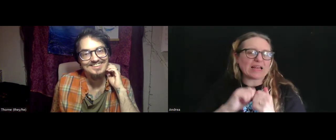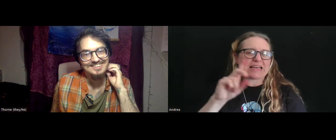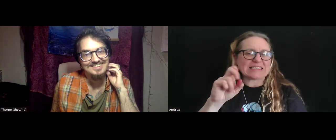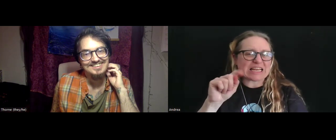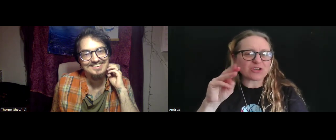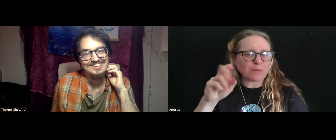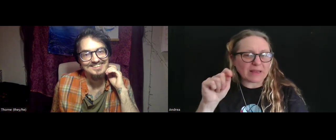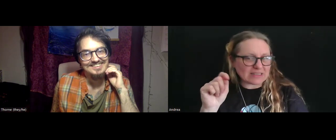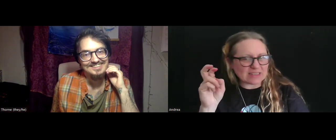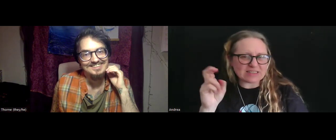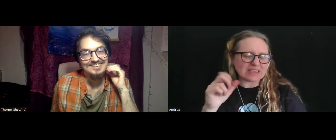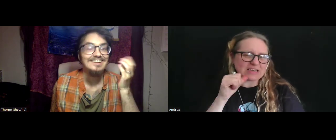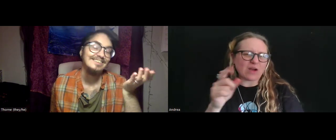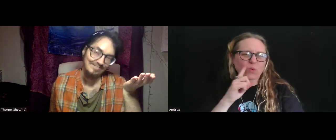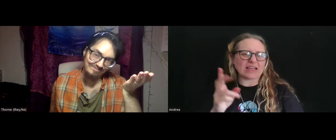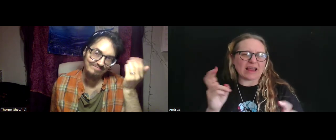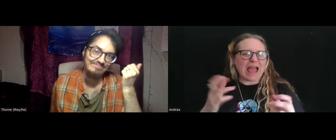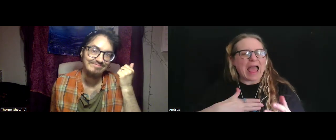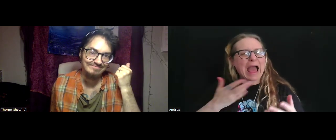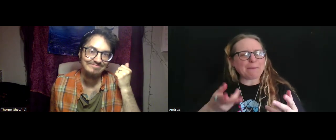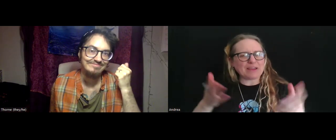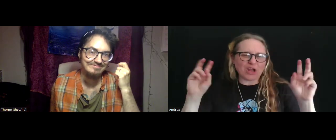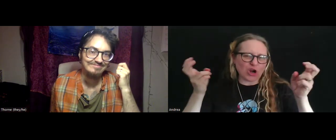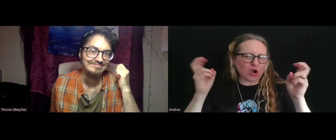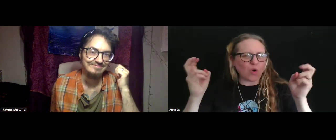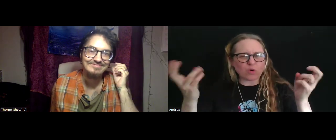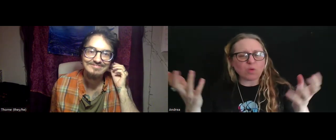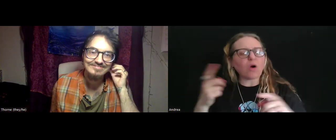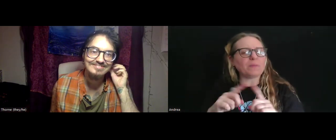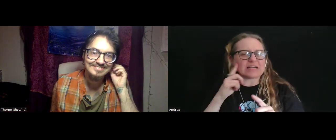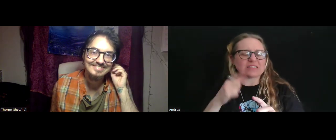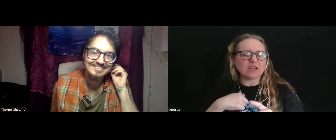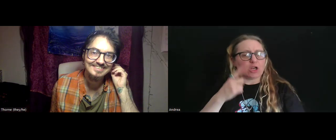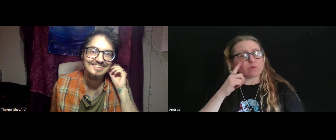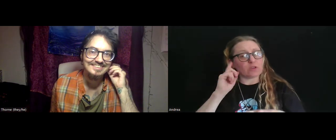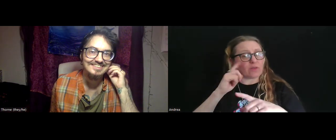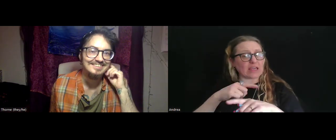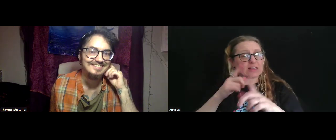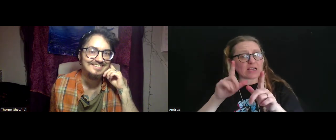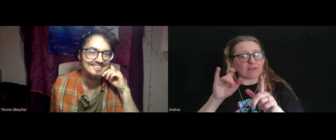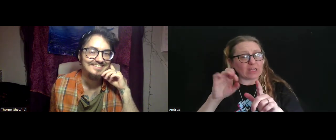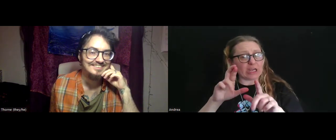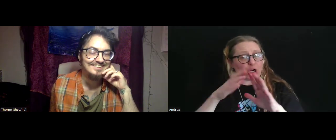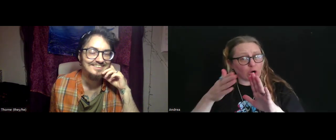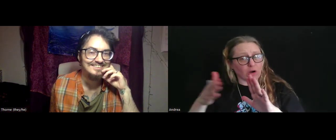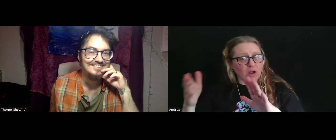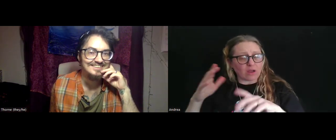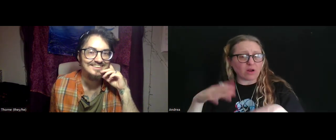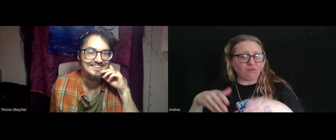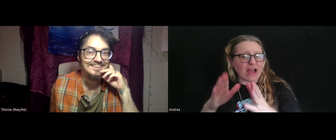in detriment. It's not really happy there, quote unquote, because you're supposed to think in this kind of linear,